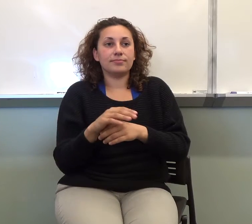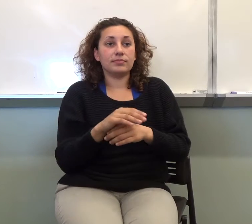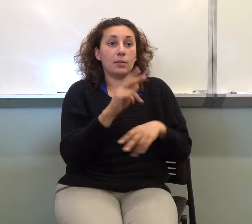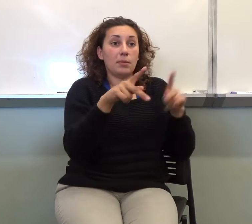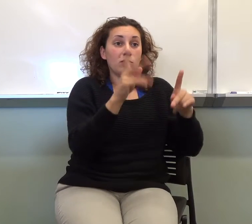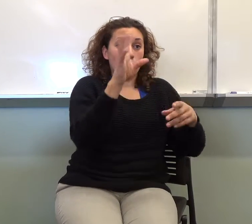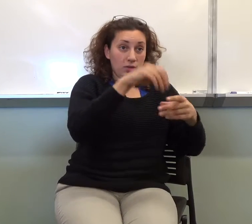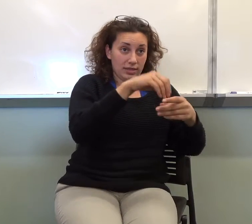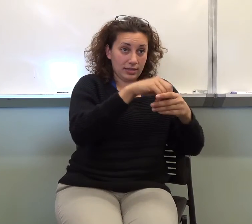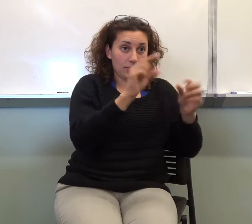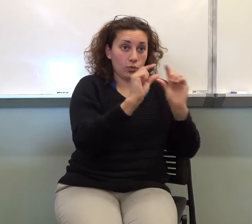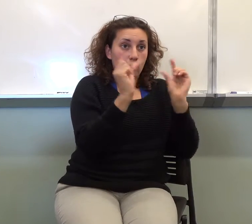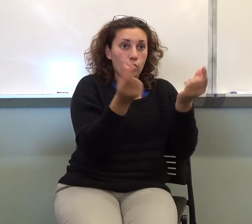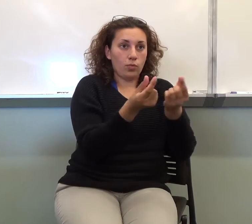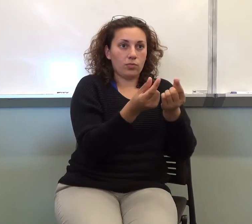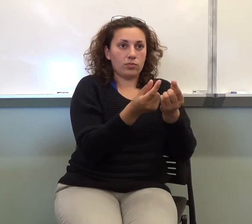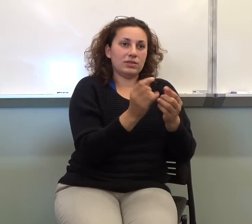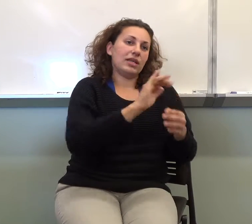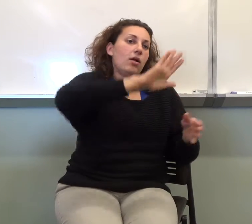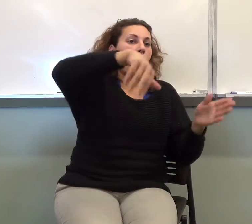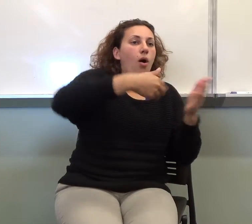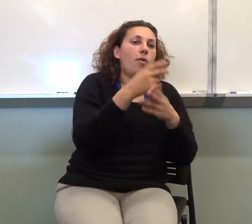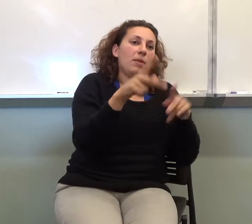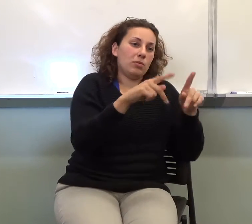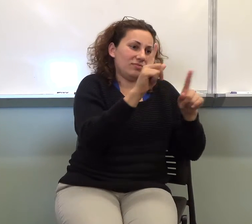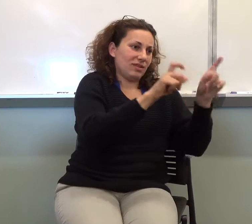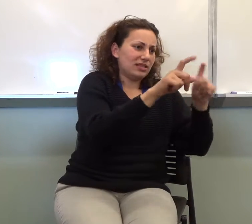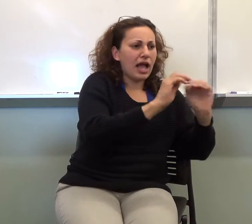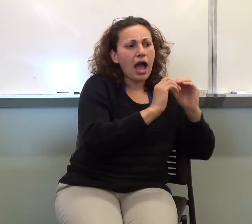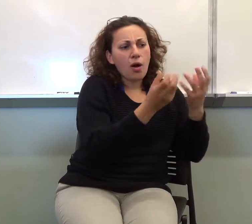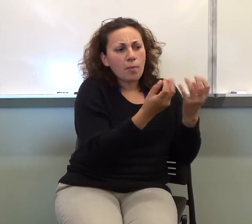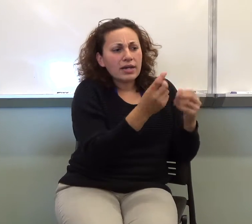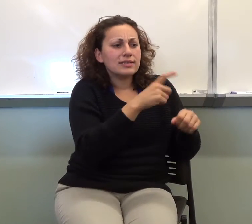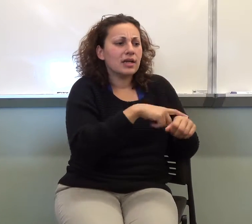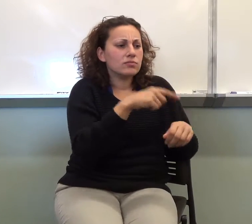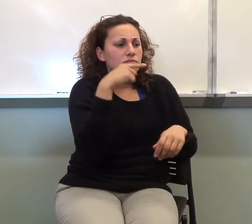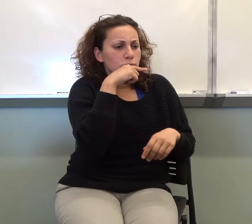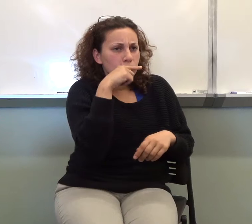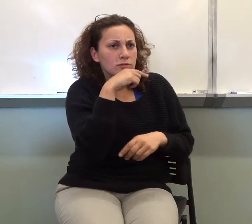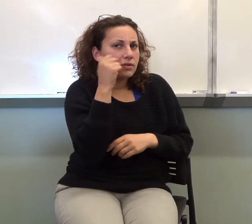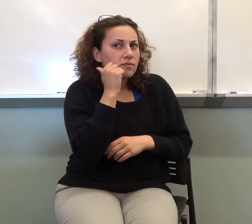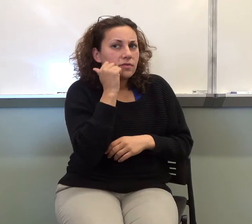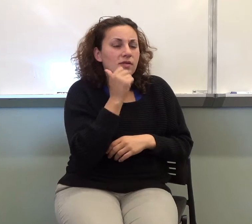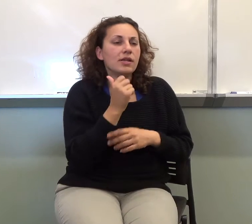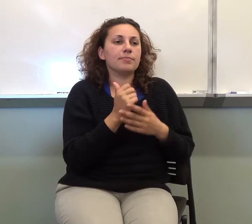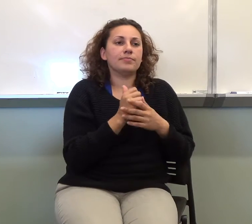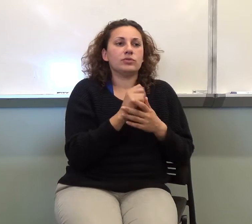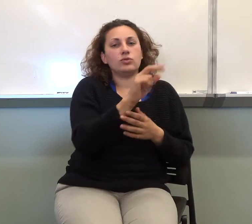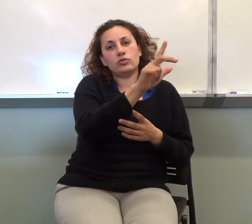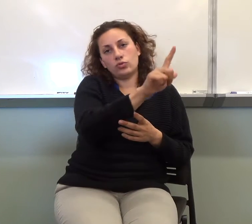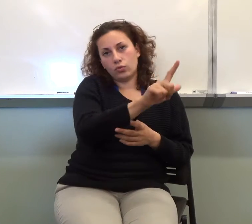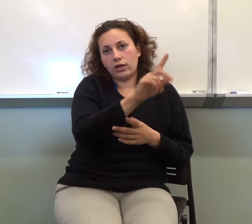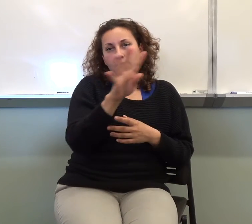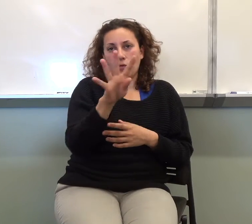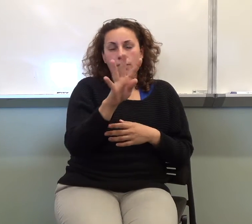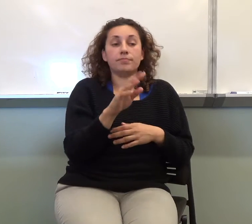those people. So that would be your denominator in your probability. So they ask the obvious question. They say, okay, what